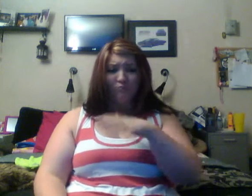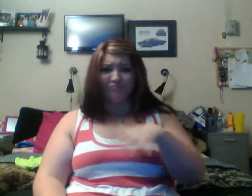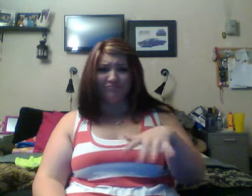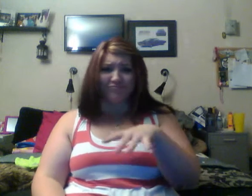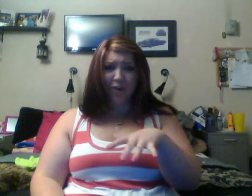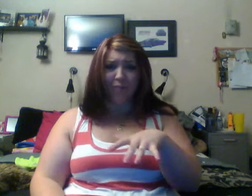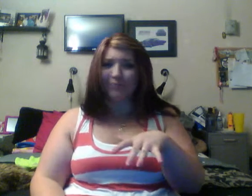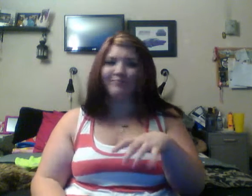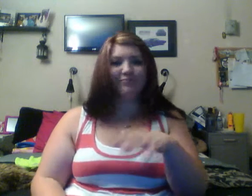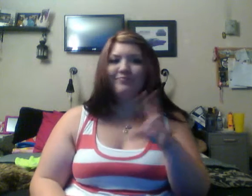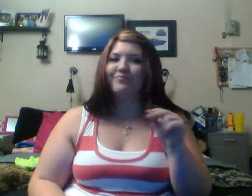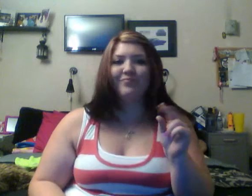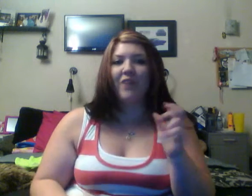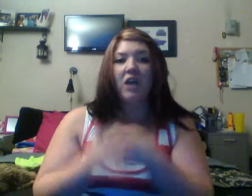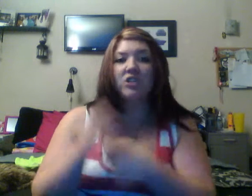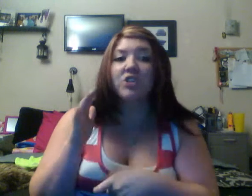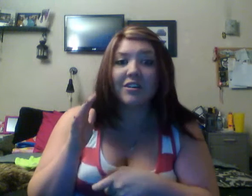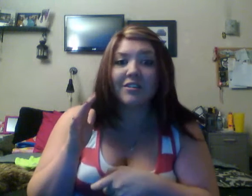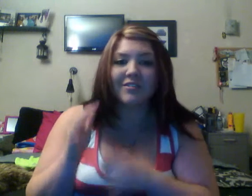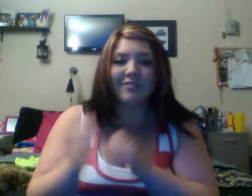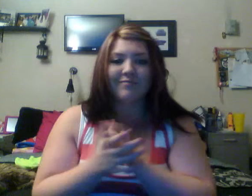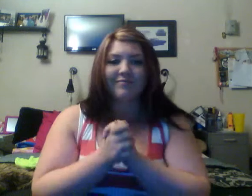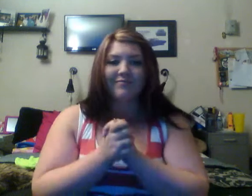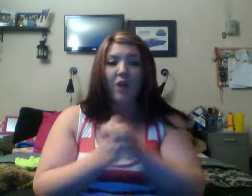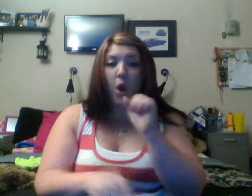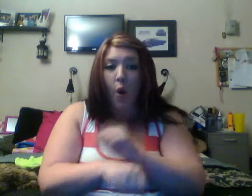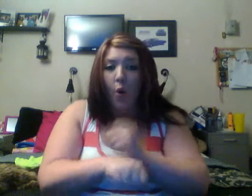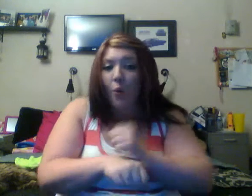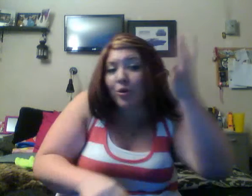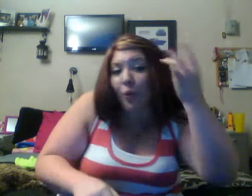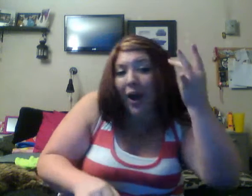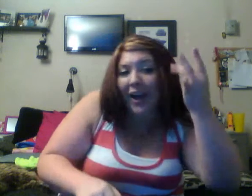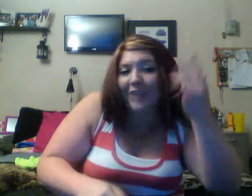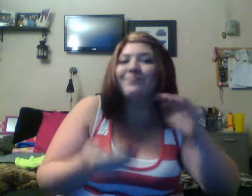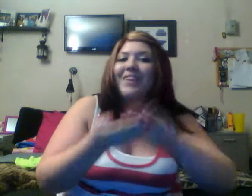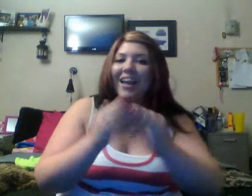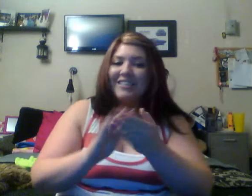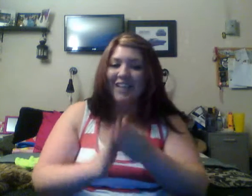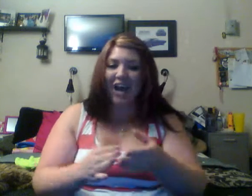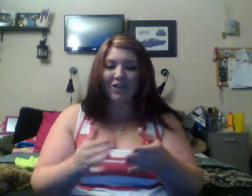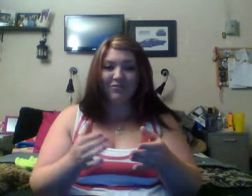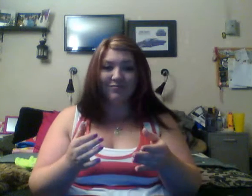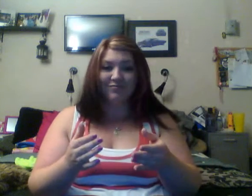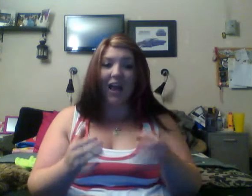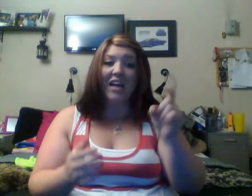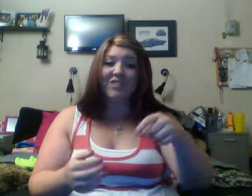street. Why did that work so well? Well, if you want to run a township, you have to have money. And besides, it was the kind of thing that